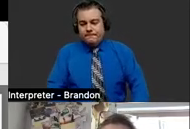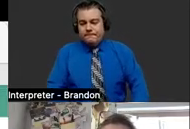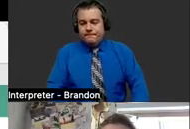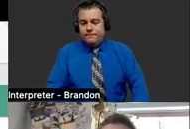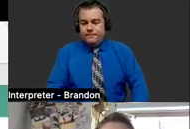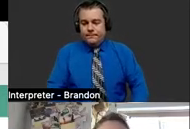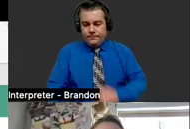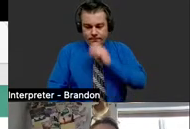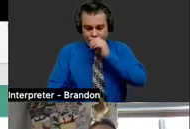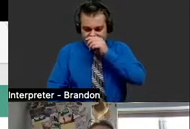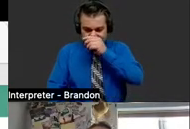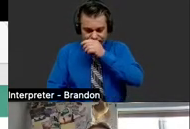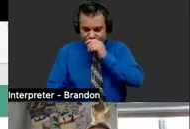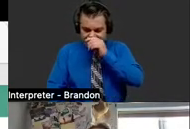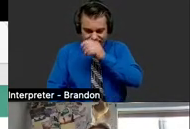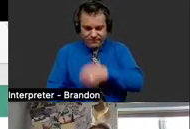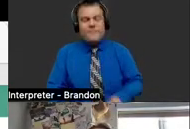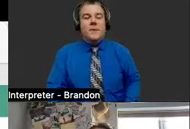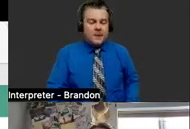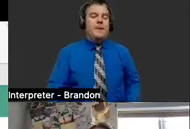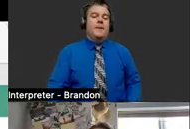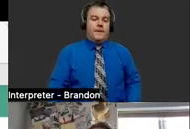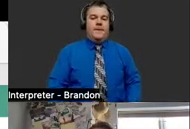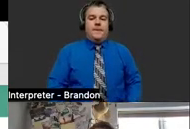And there we go. Okay.